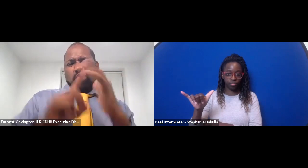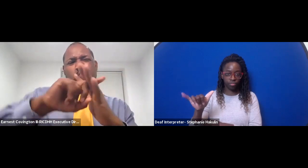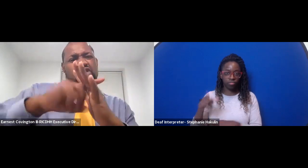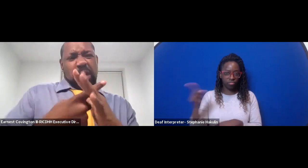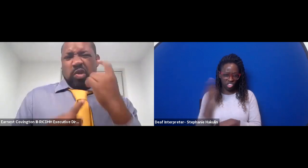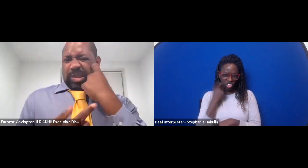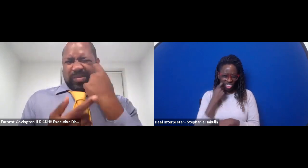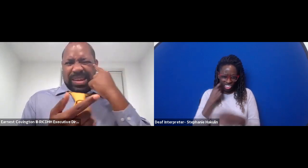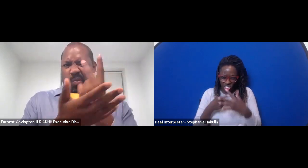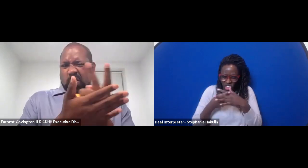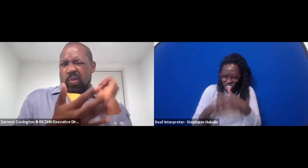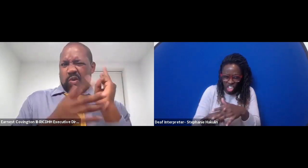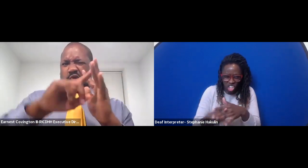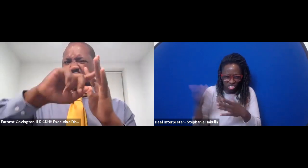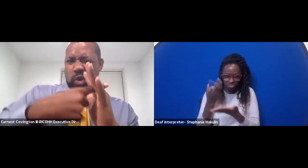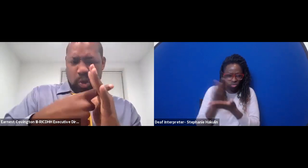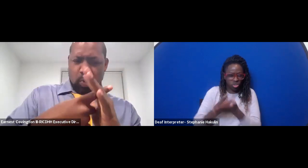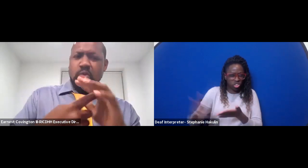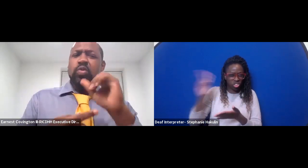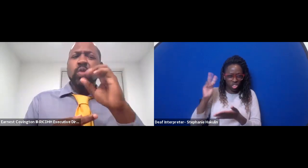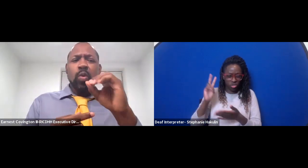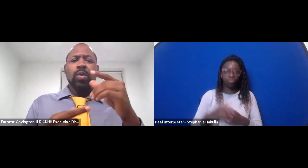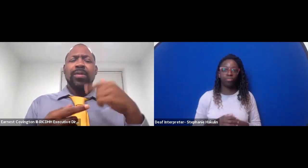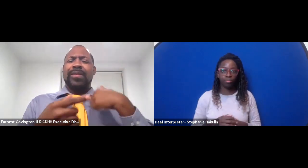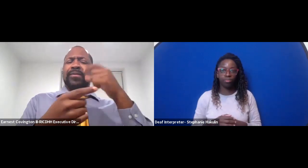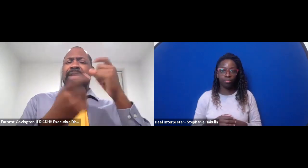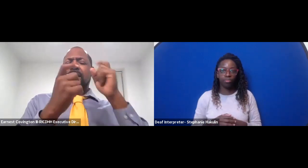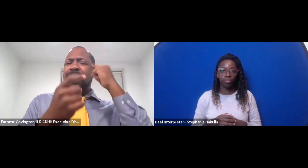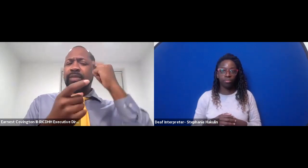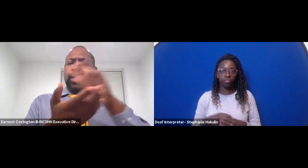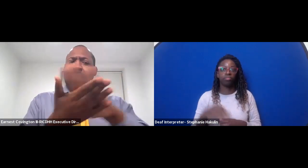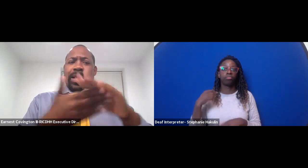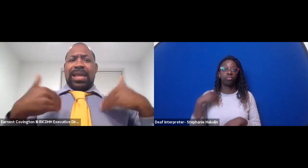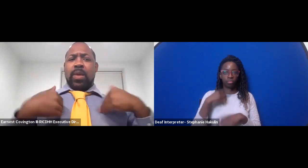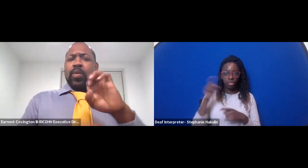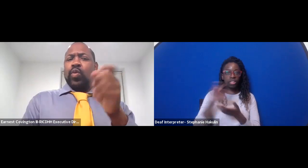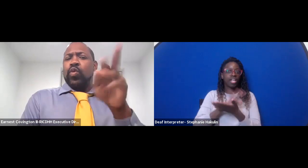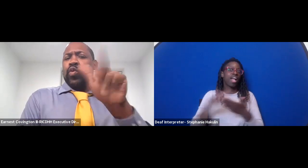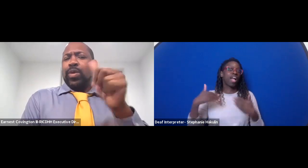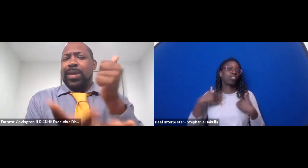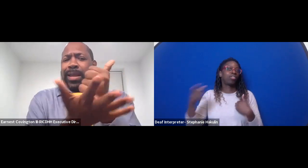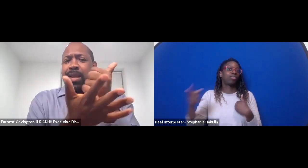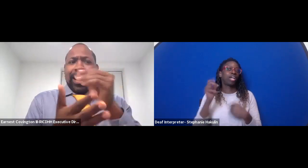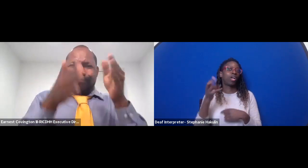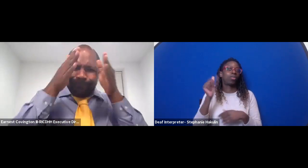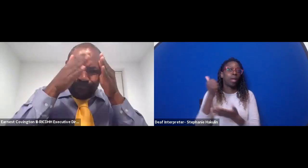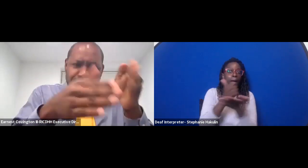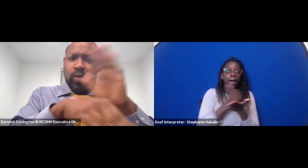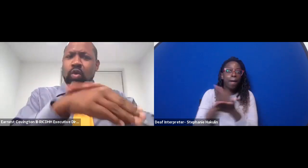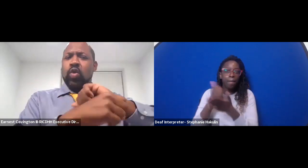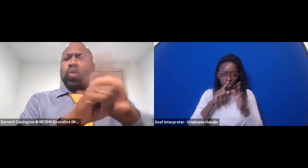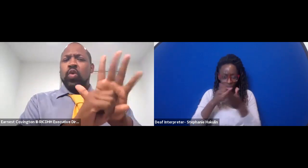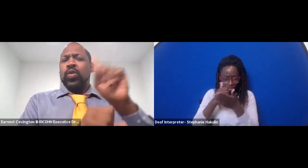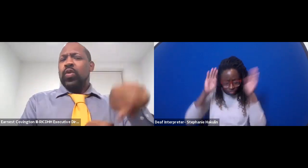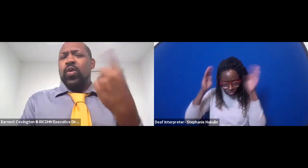Conway. And she just started 2 weeks ago. So we